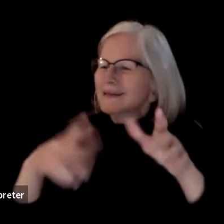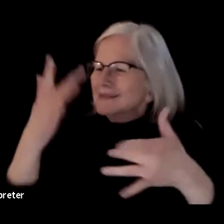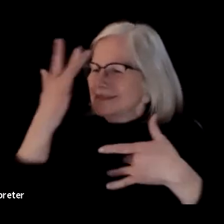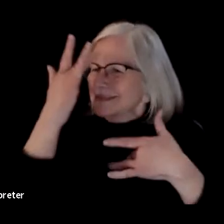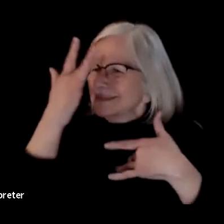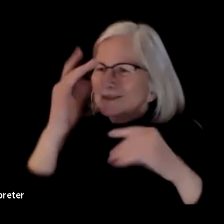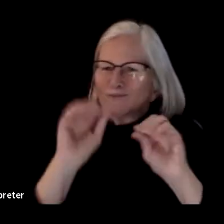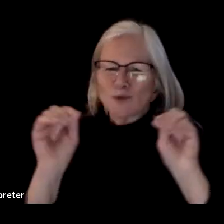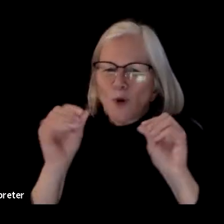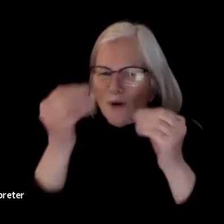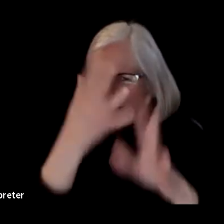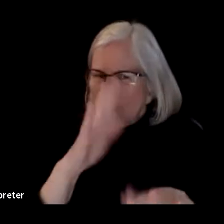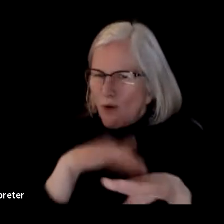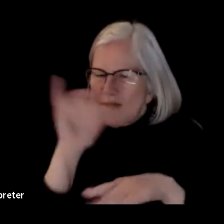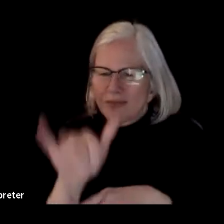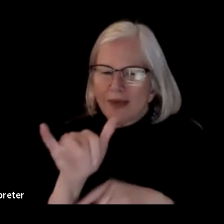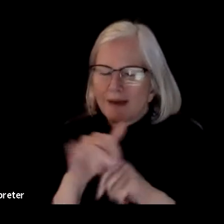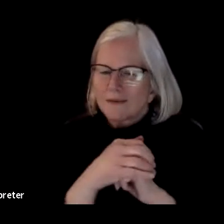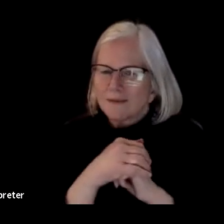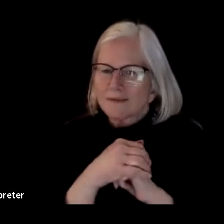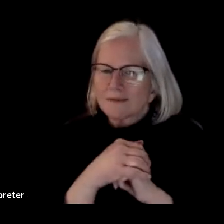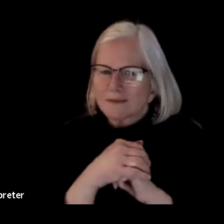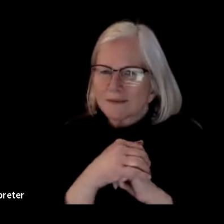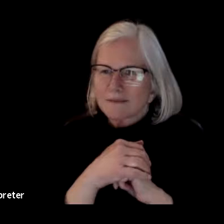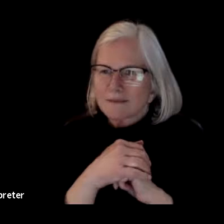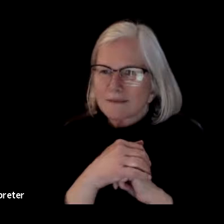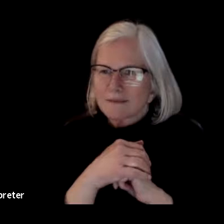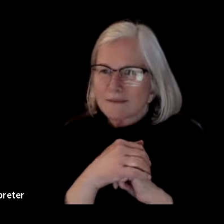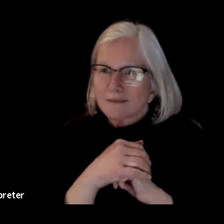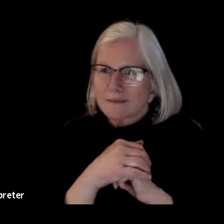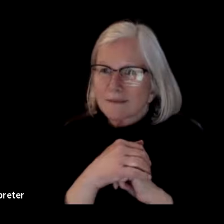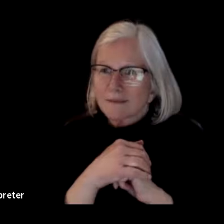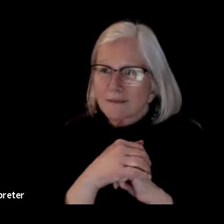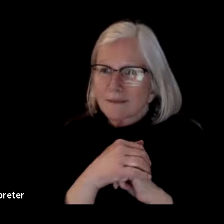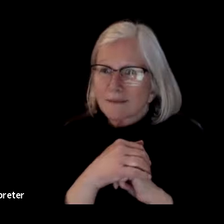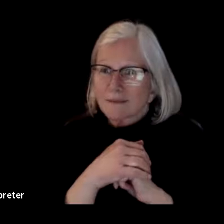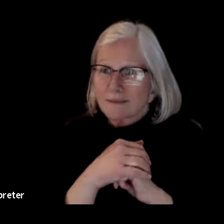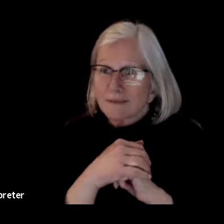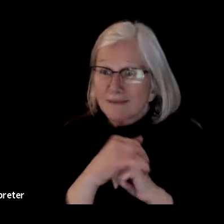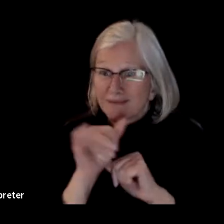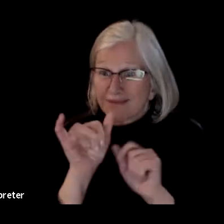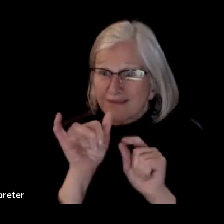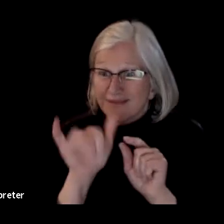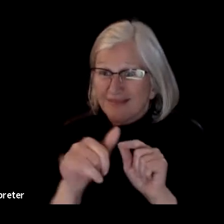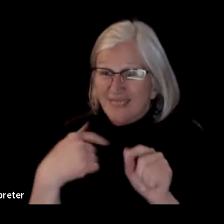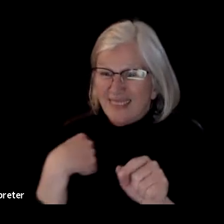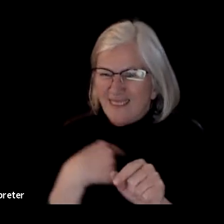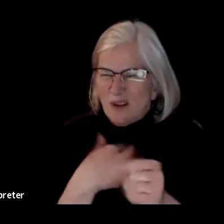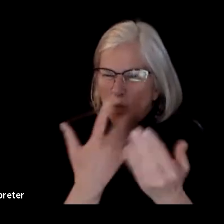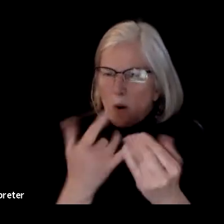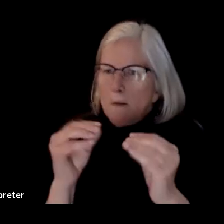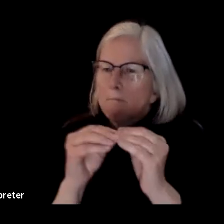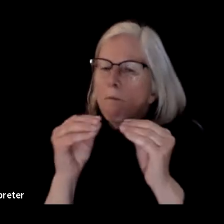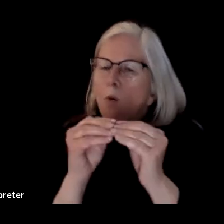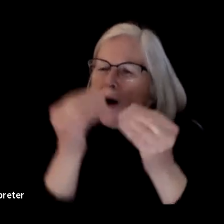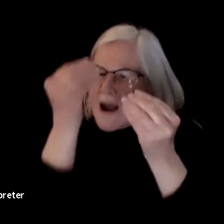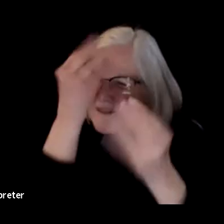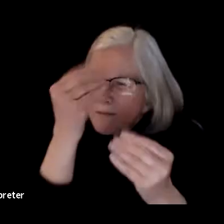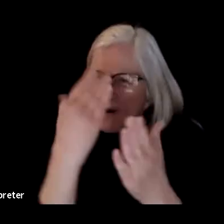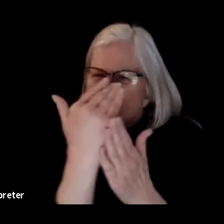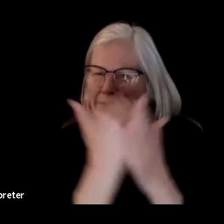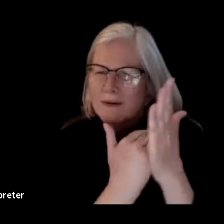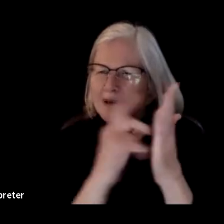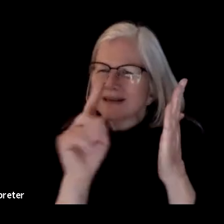may not see protection from asymptomatic disease, but we are waiting for more and more data to come in on that. And so in